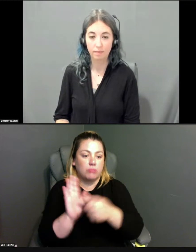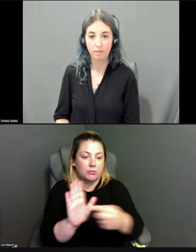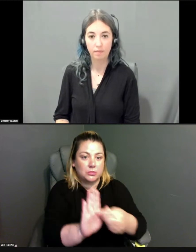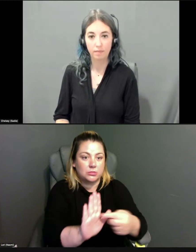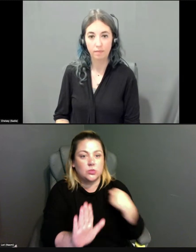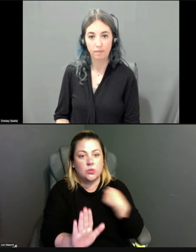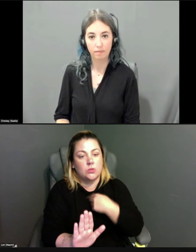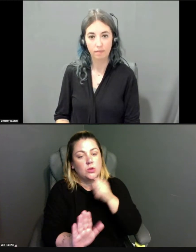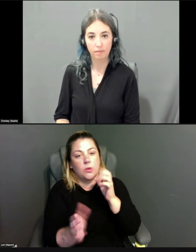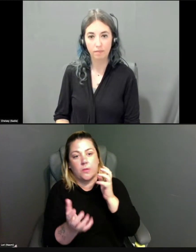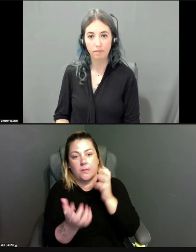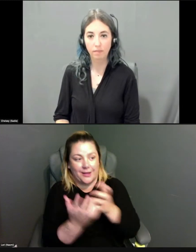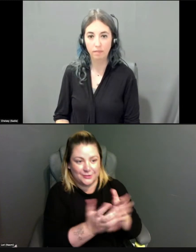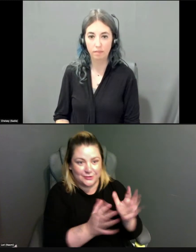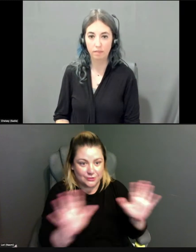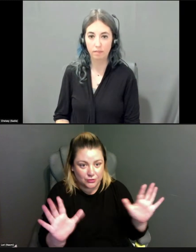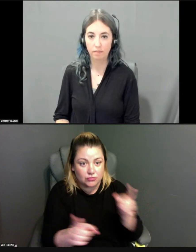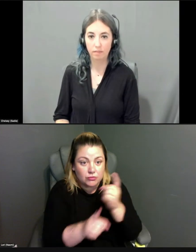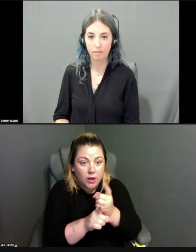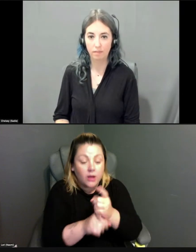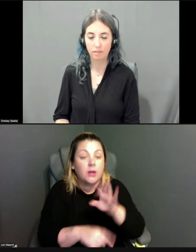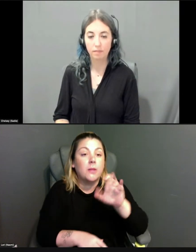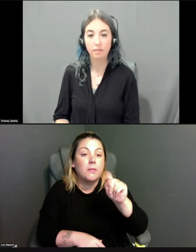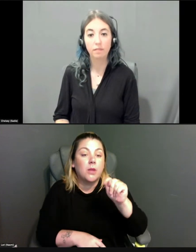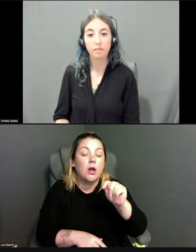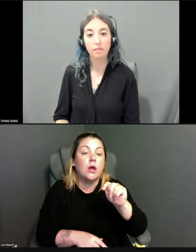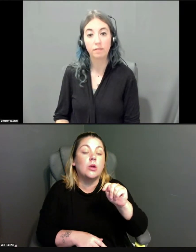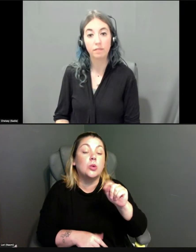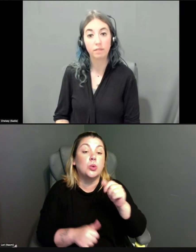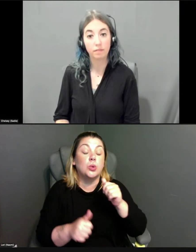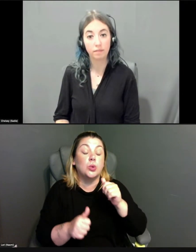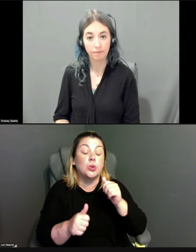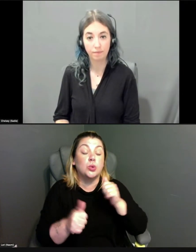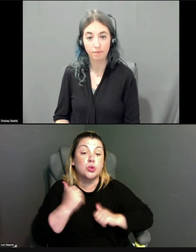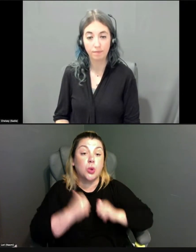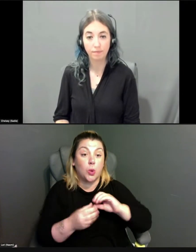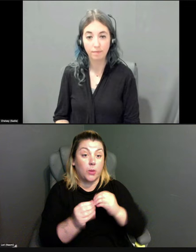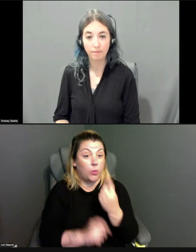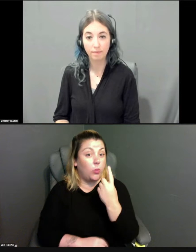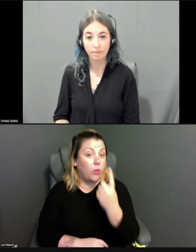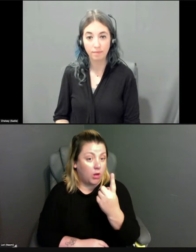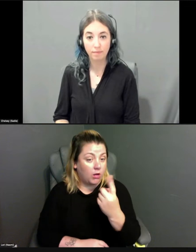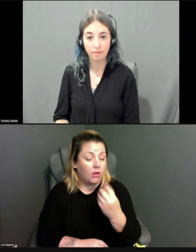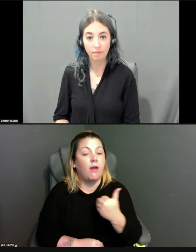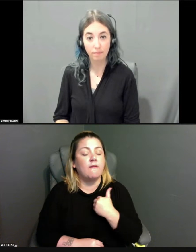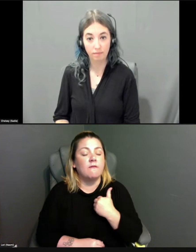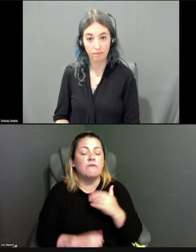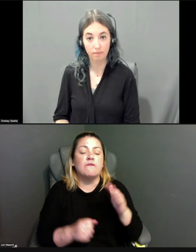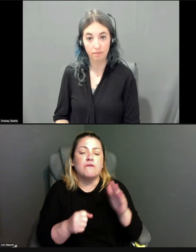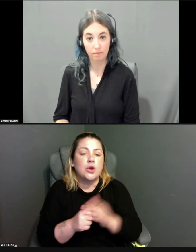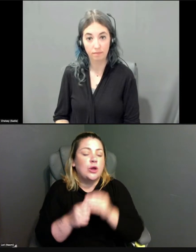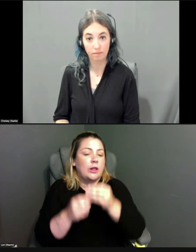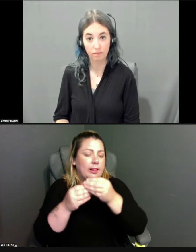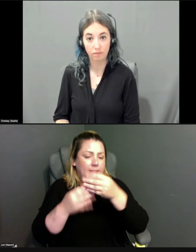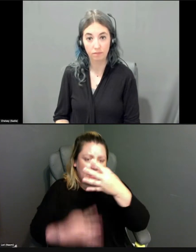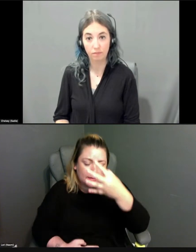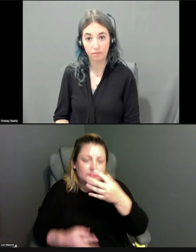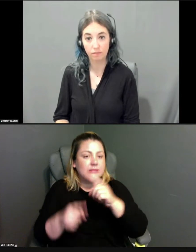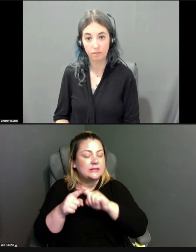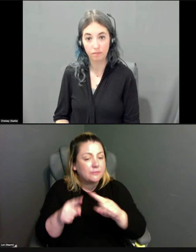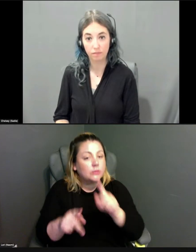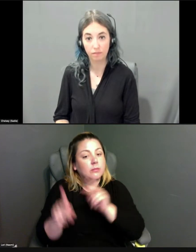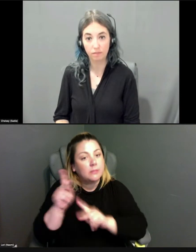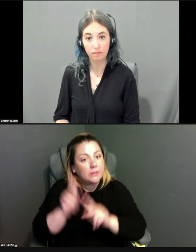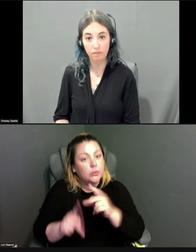go back and check the show notes for episode number 1, we included a whole bunch of resources and people that